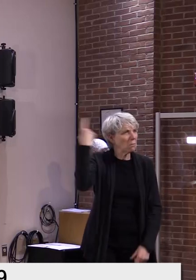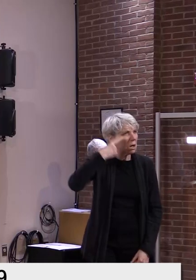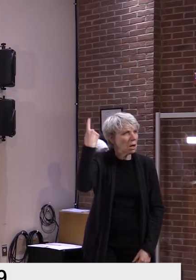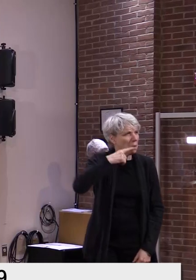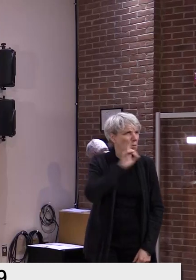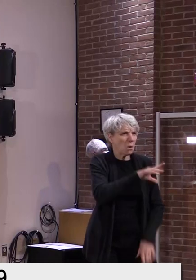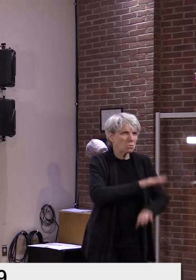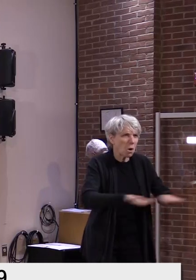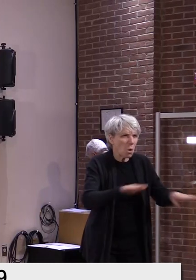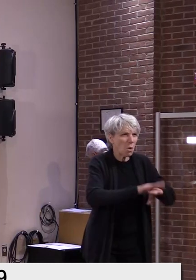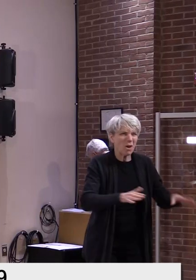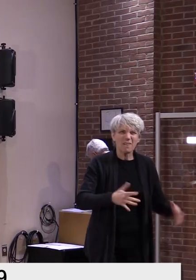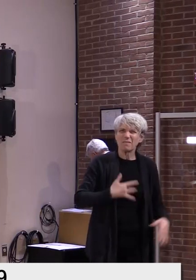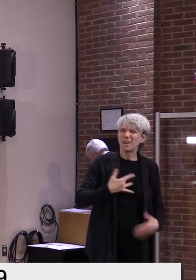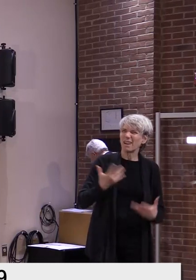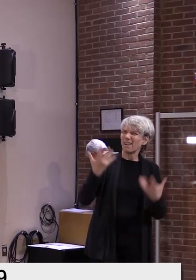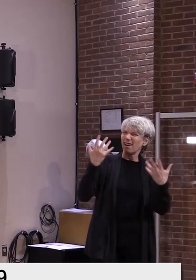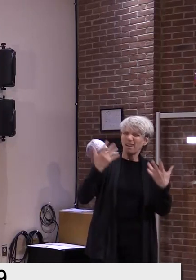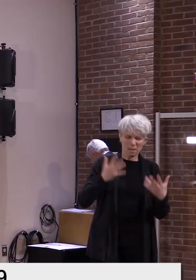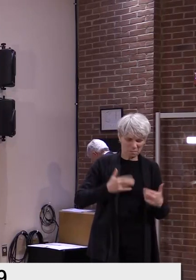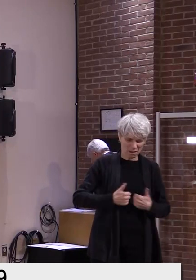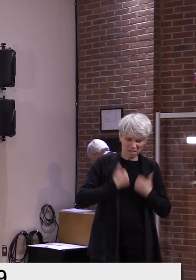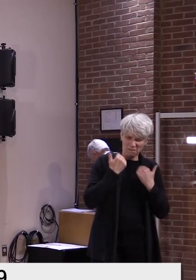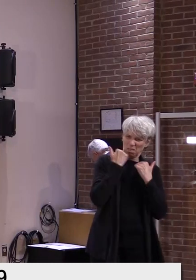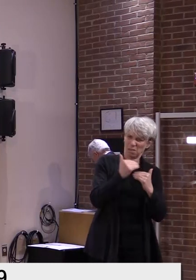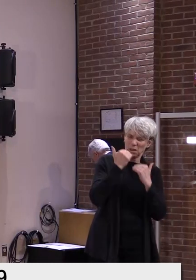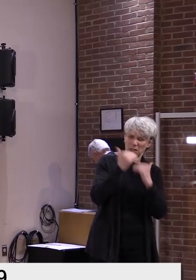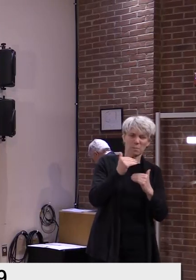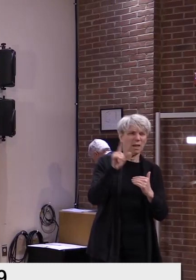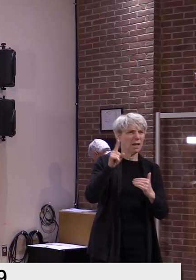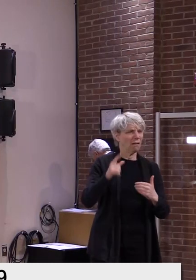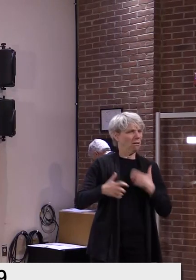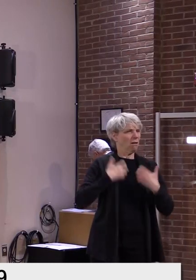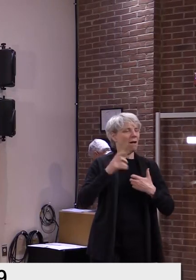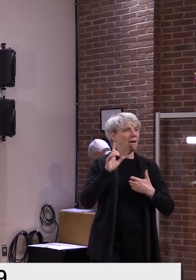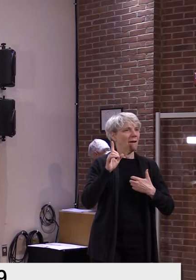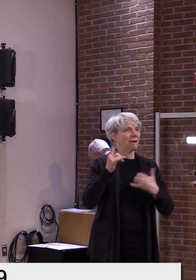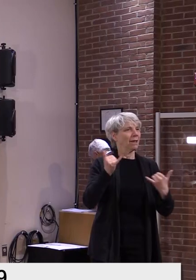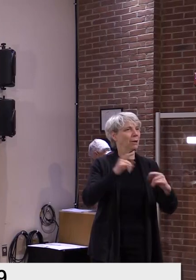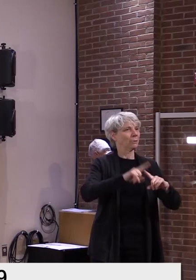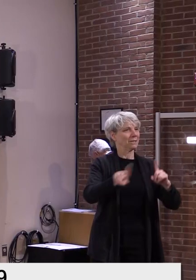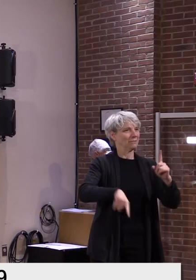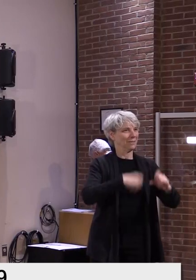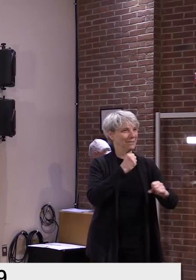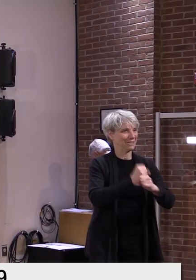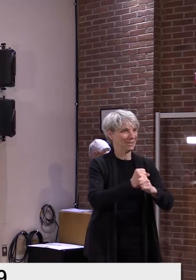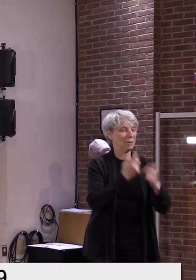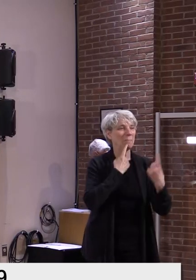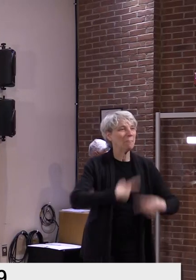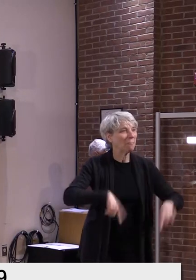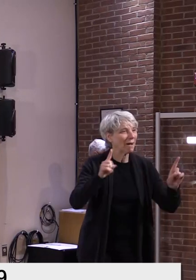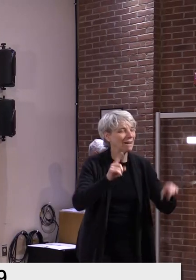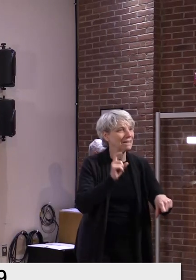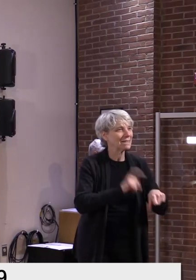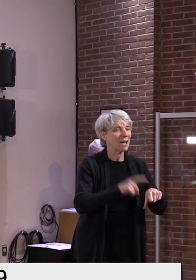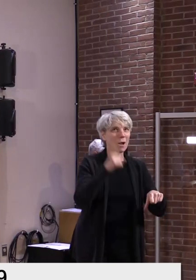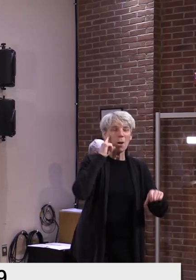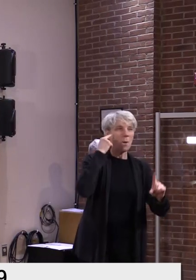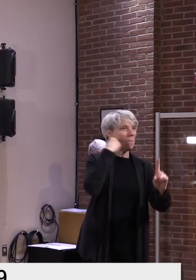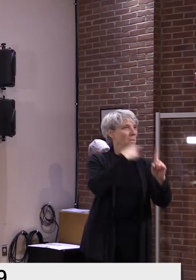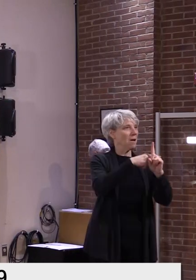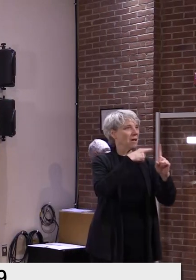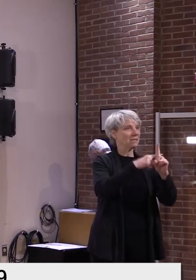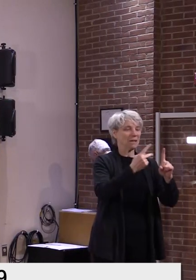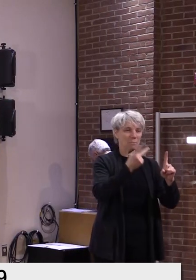guidance, often tilted to the restrictive side. But this time, I'd like to celebrate for a moment all the things we can